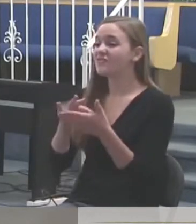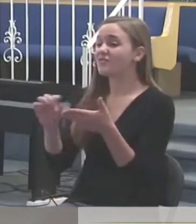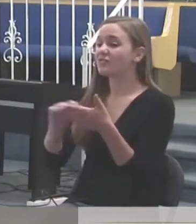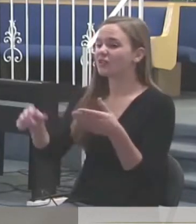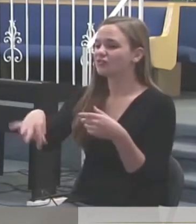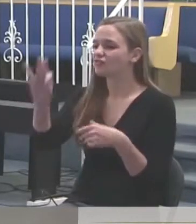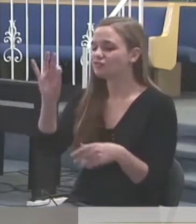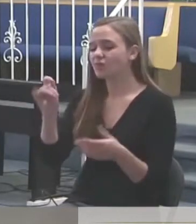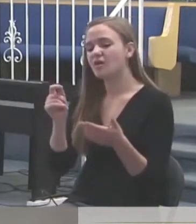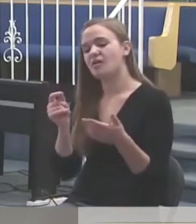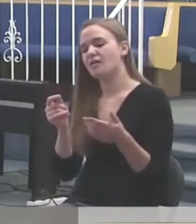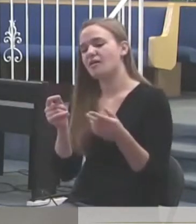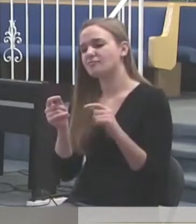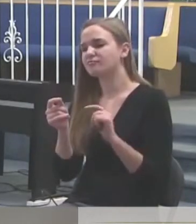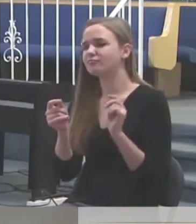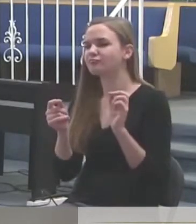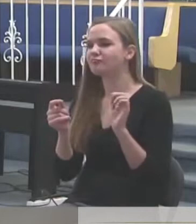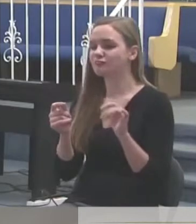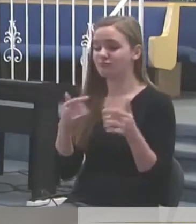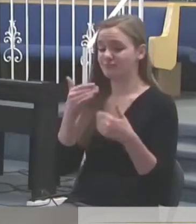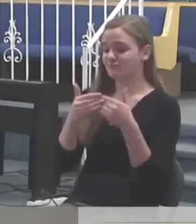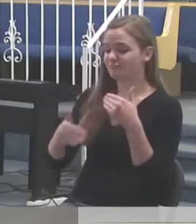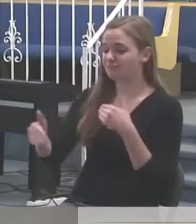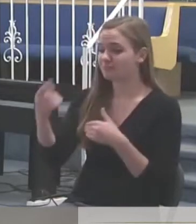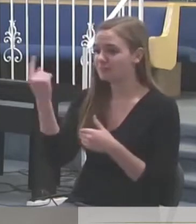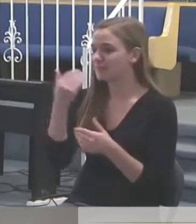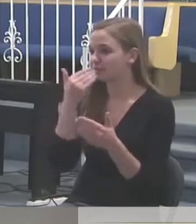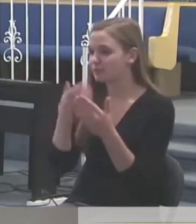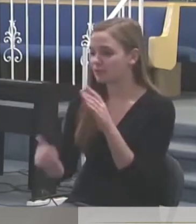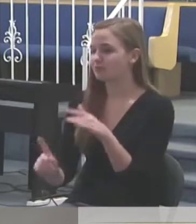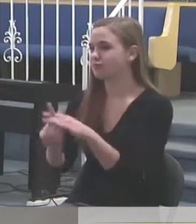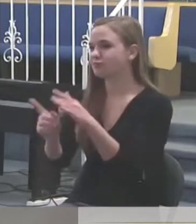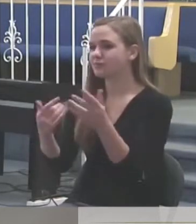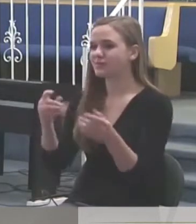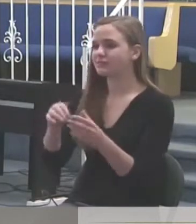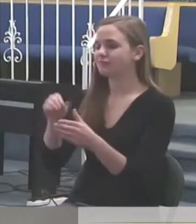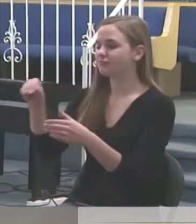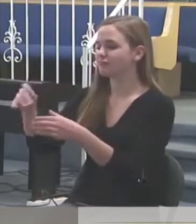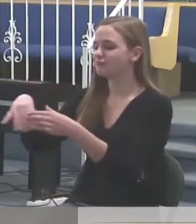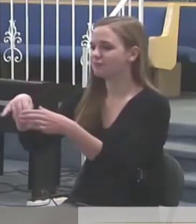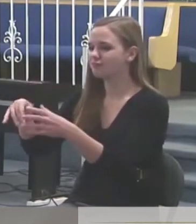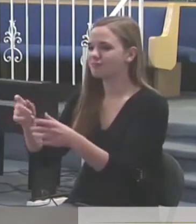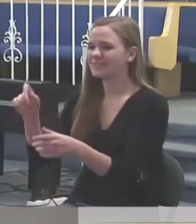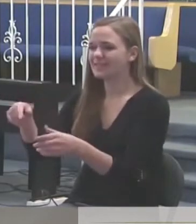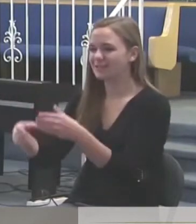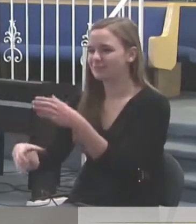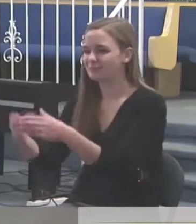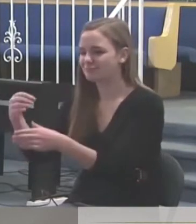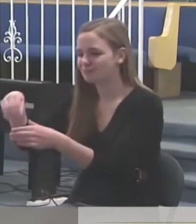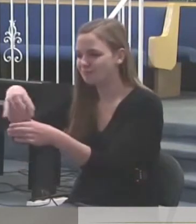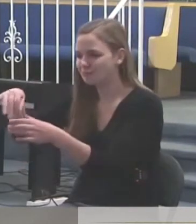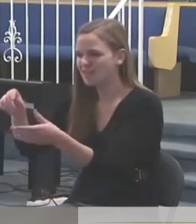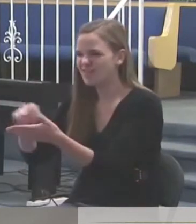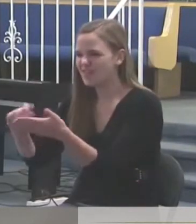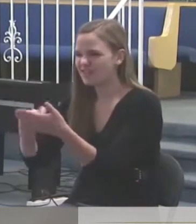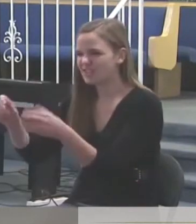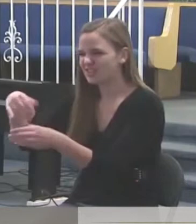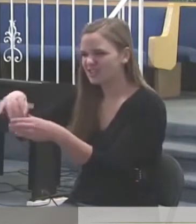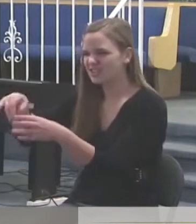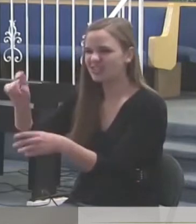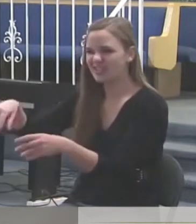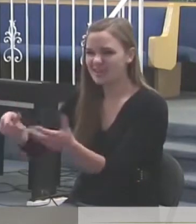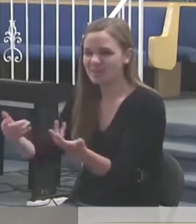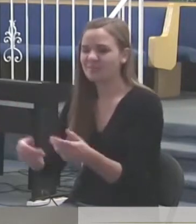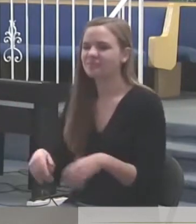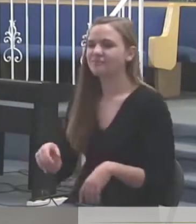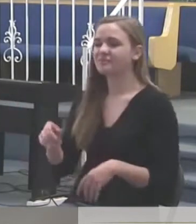Okay, hey, something good's going to happen today. Put it back in there. Now, you know you got to shuffle it up so you don't accidentally get the same one twice. You put it back in there,